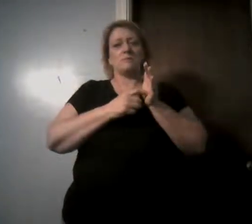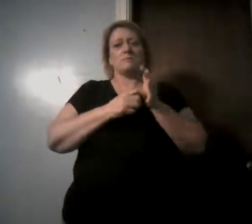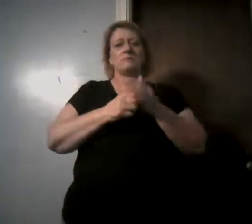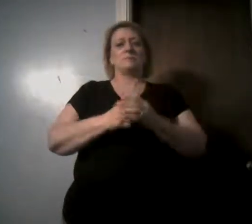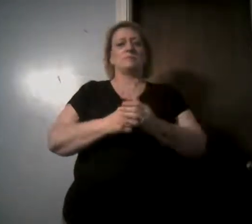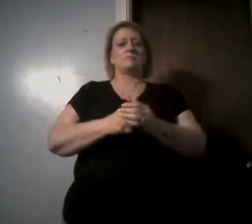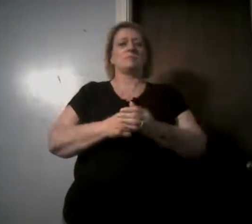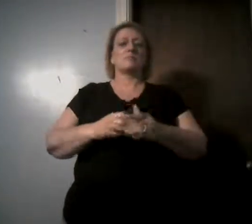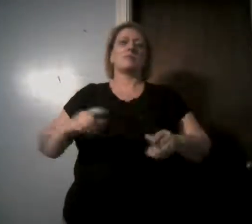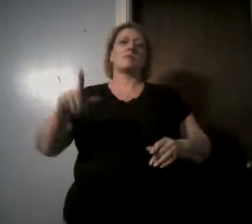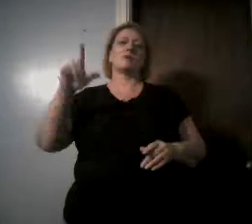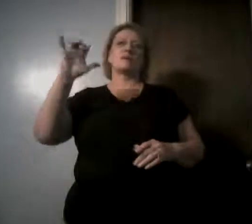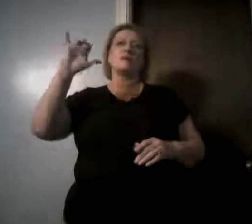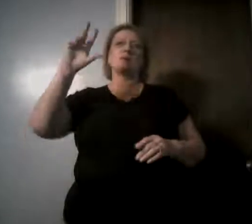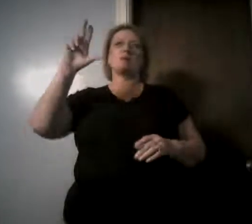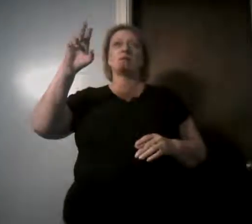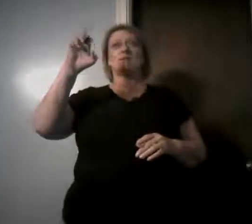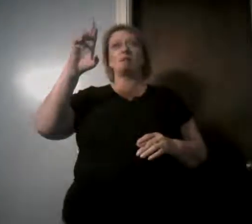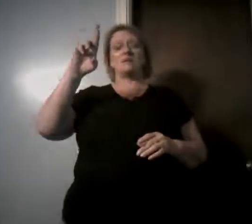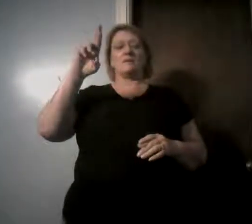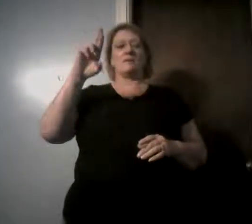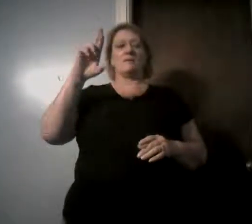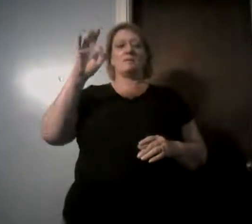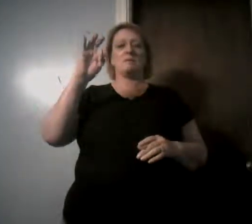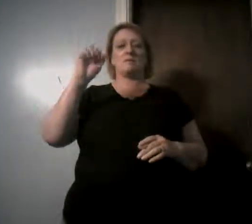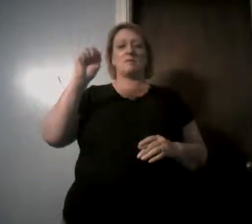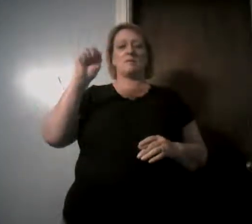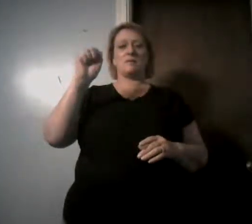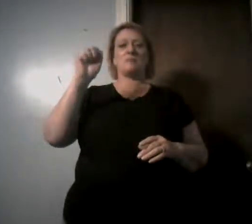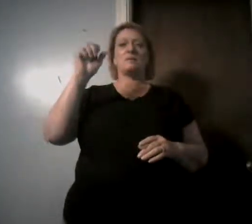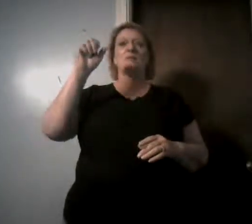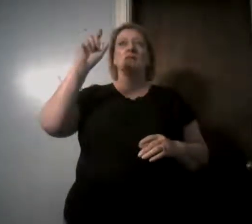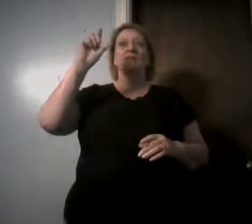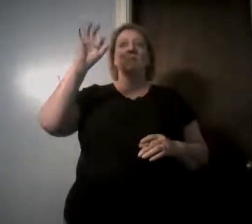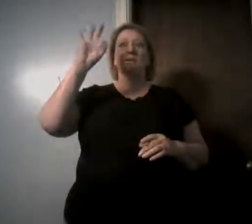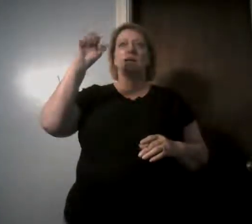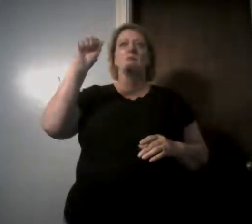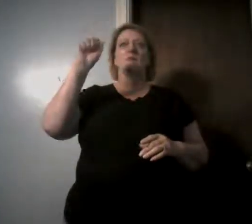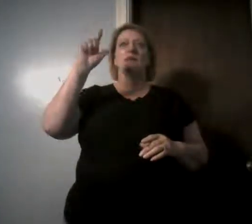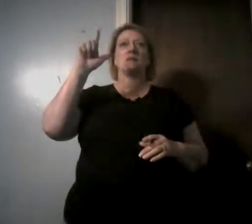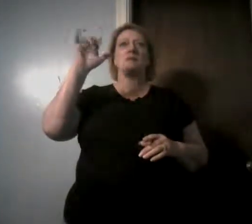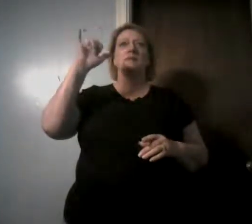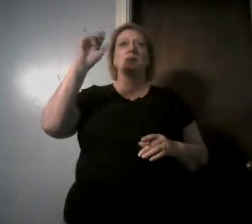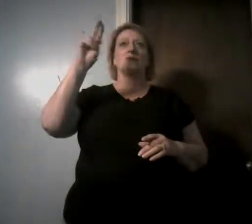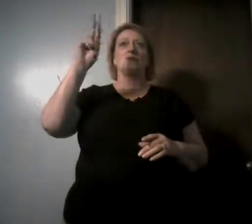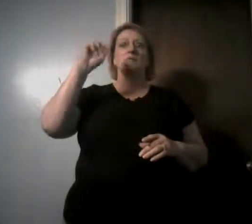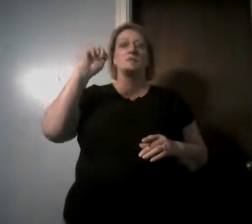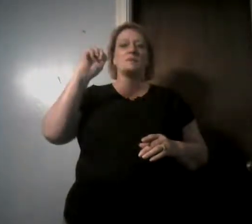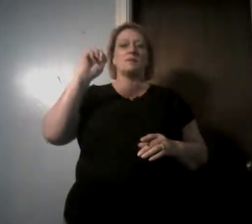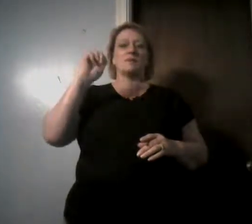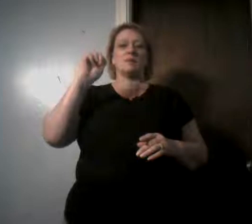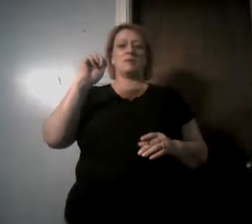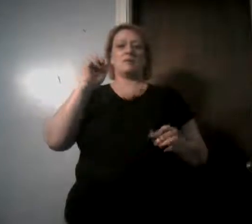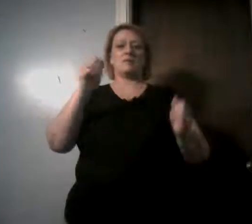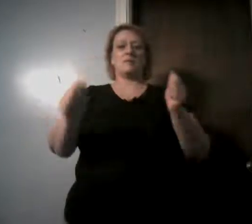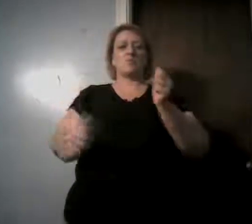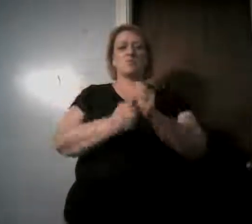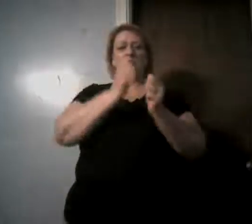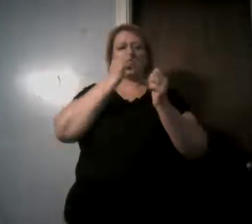Liver failure. Liver failure occurs when large parts of the liver become damaged beyond repair